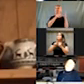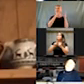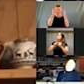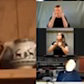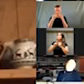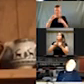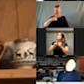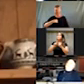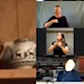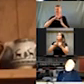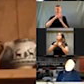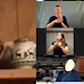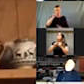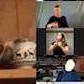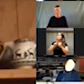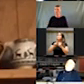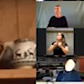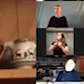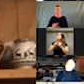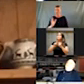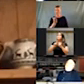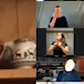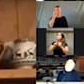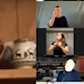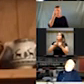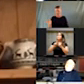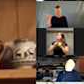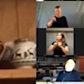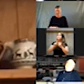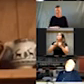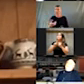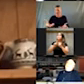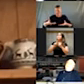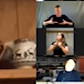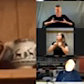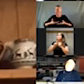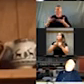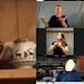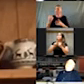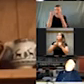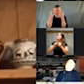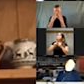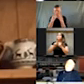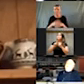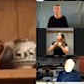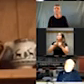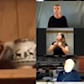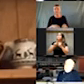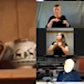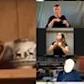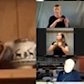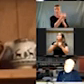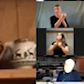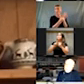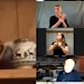as a disabled person, have faced a particular instance of discrimination falls onto me. According to the law, it's